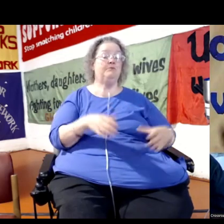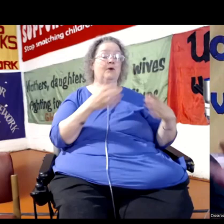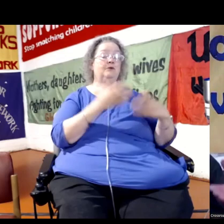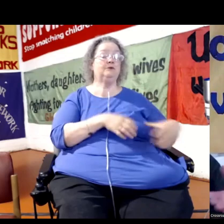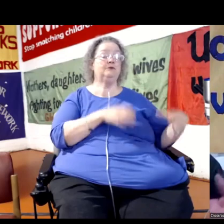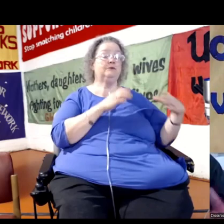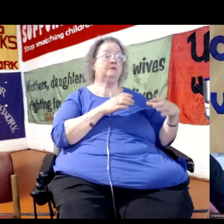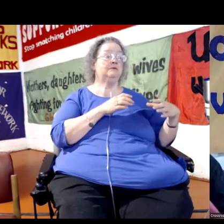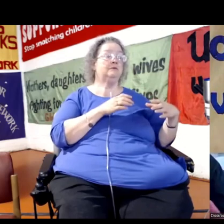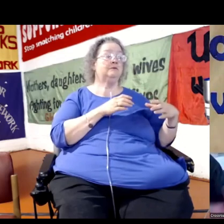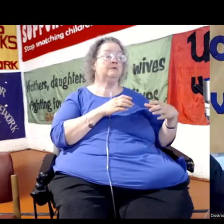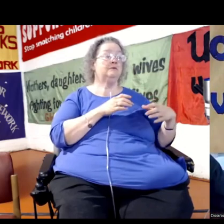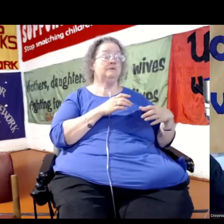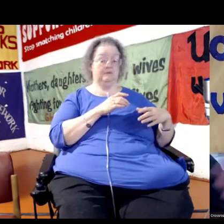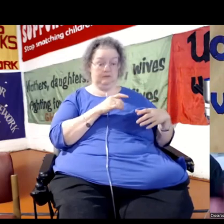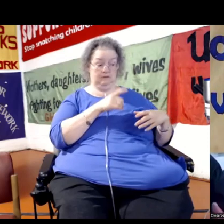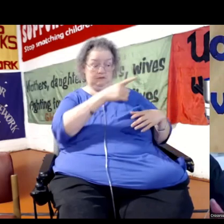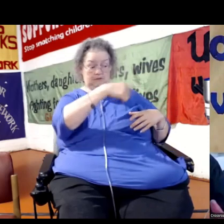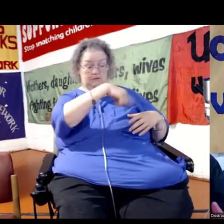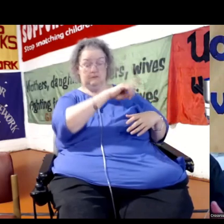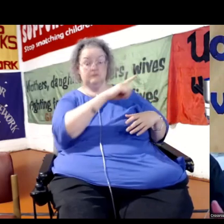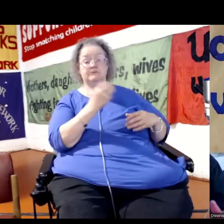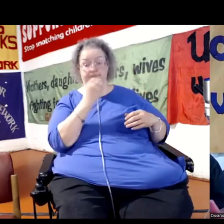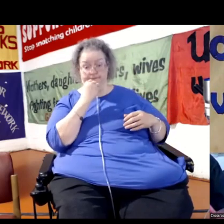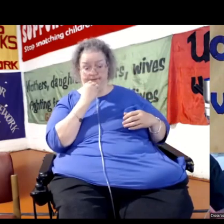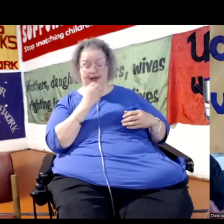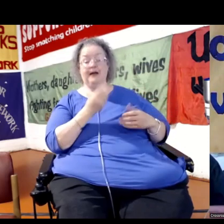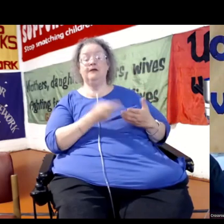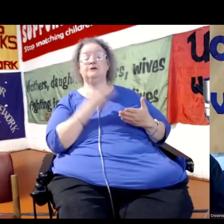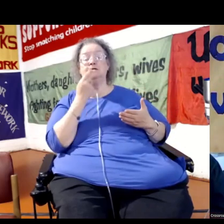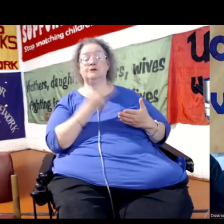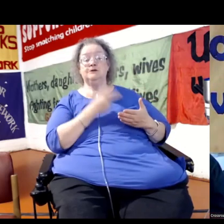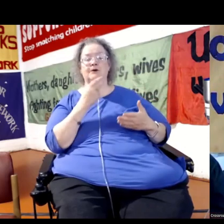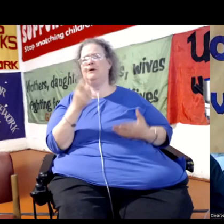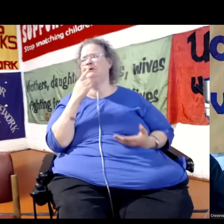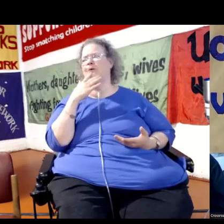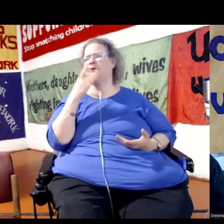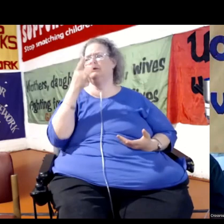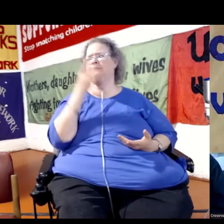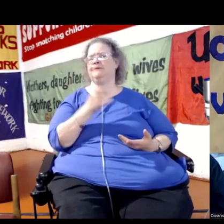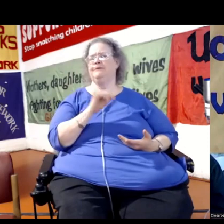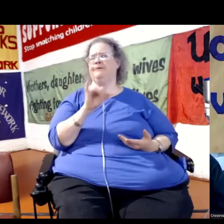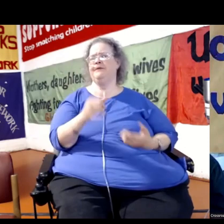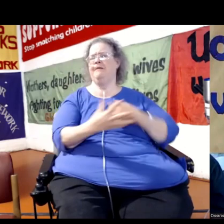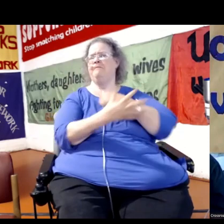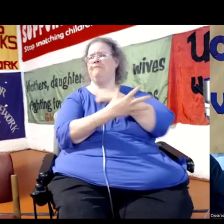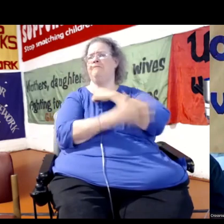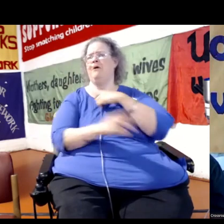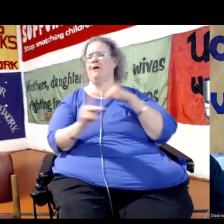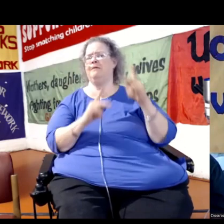And some of his other people ate the soup, and they talked about how good this poor people's soup